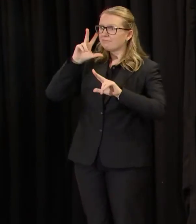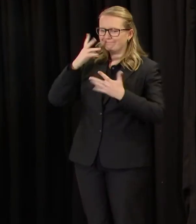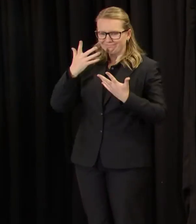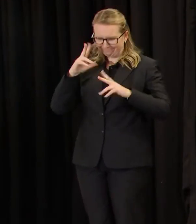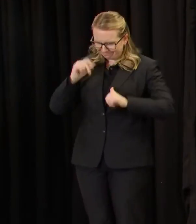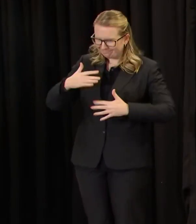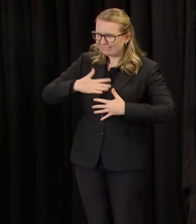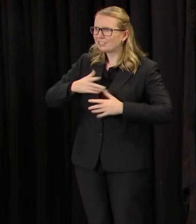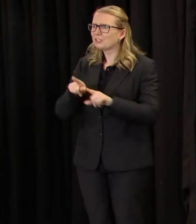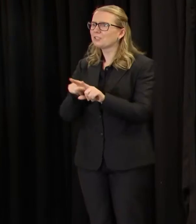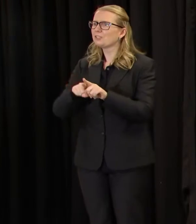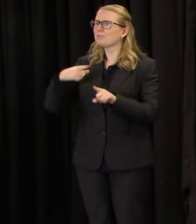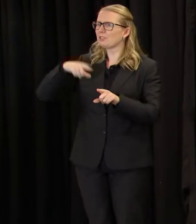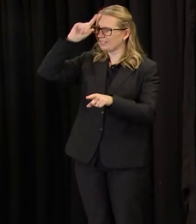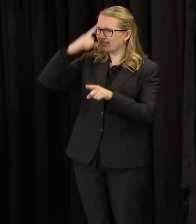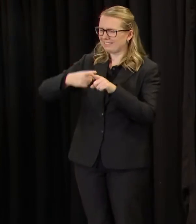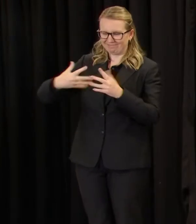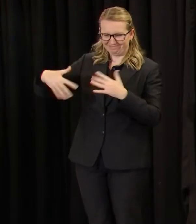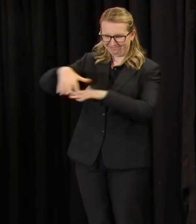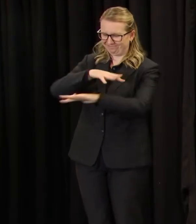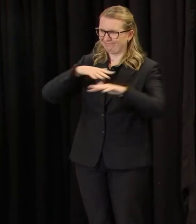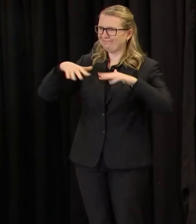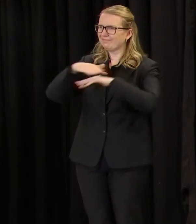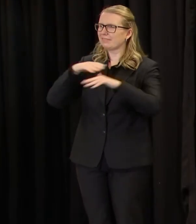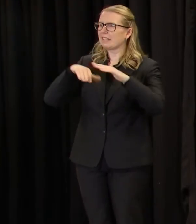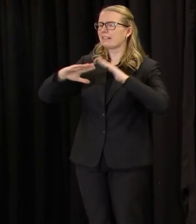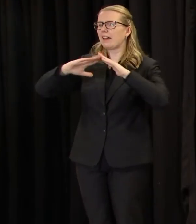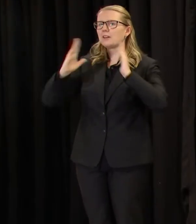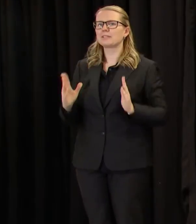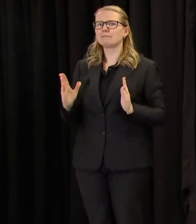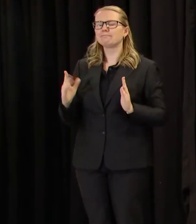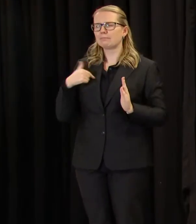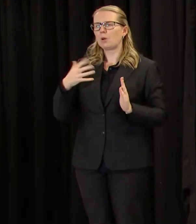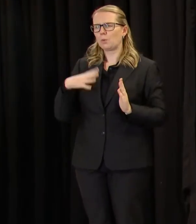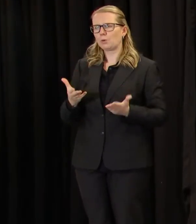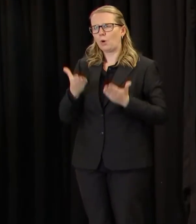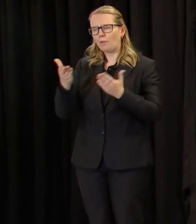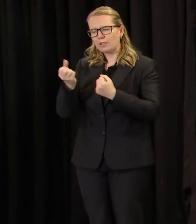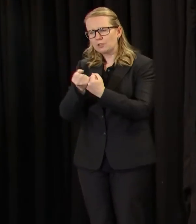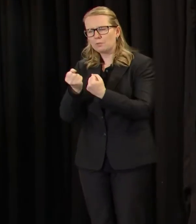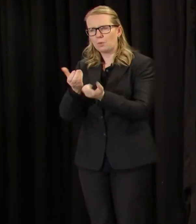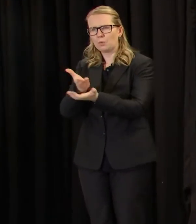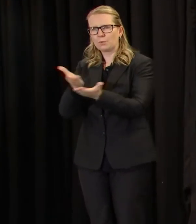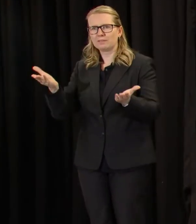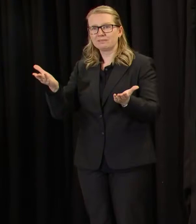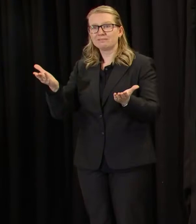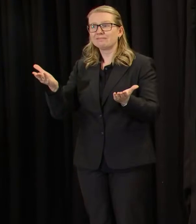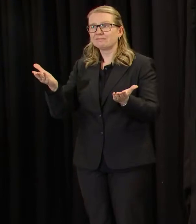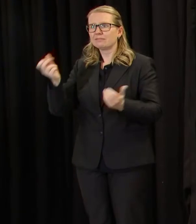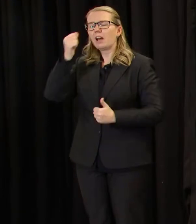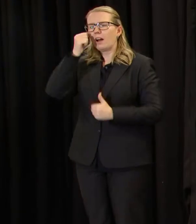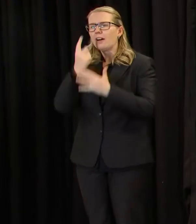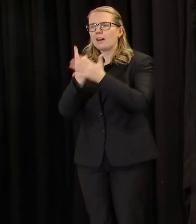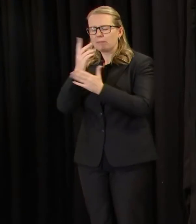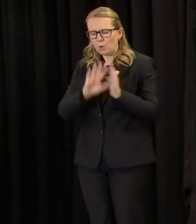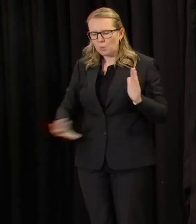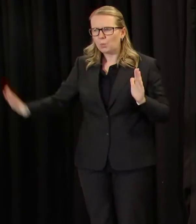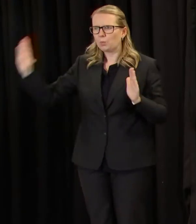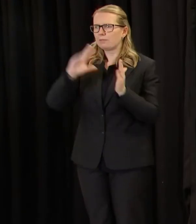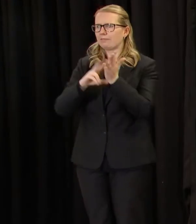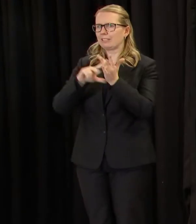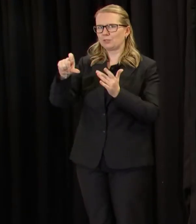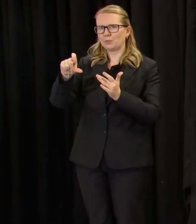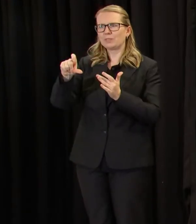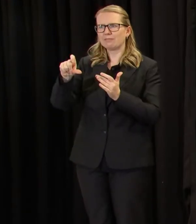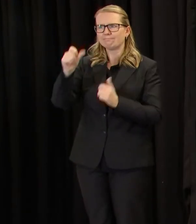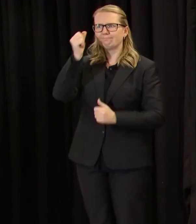families. So we want to extend our support to them, and I know that they're not unique to the Northwest. I know that's happening all over Victoria.